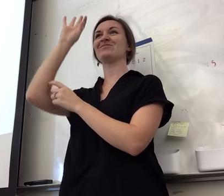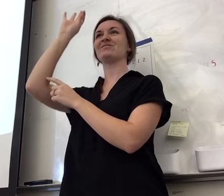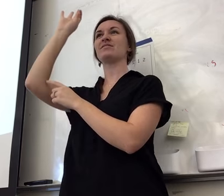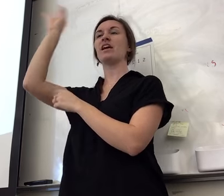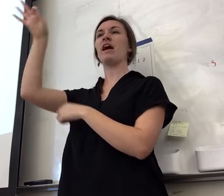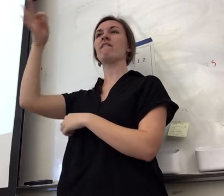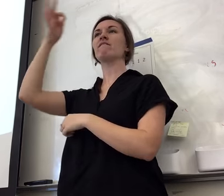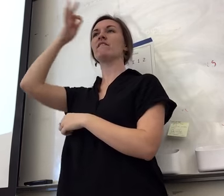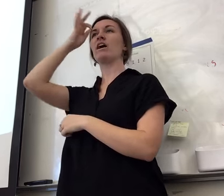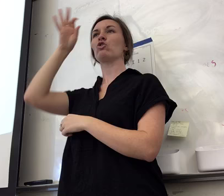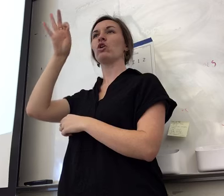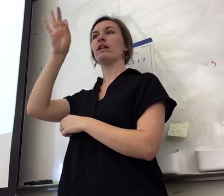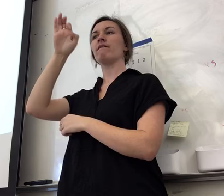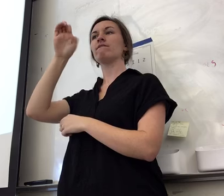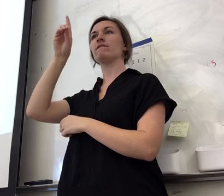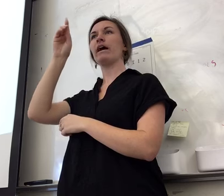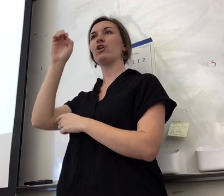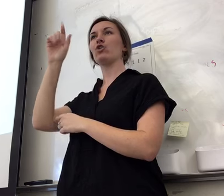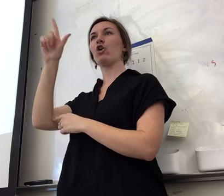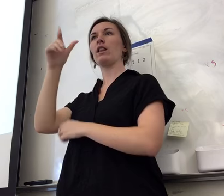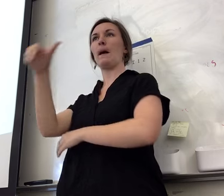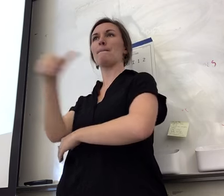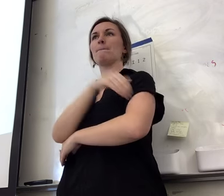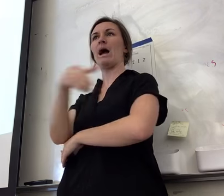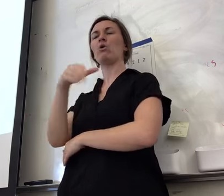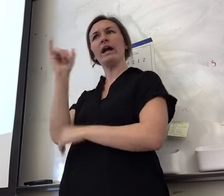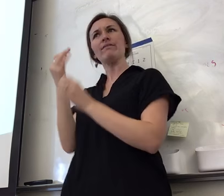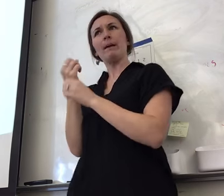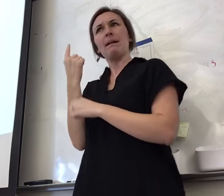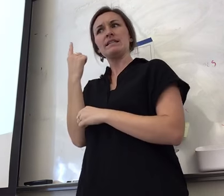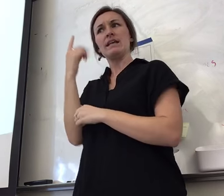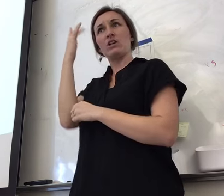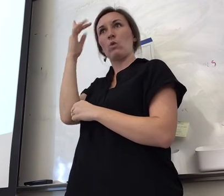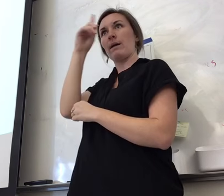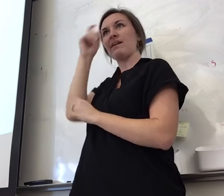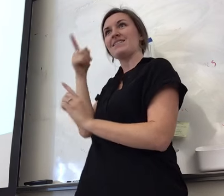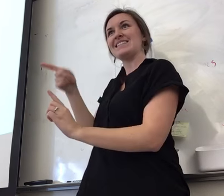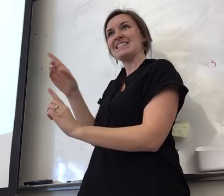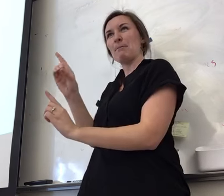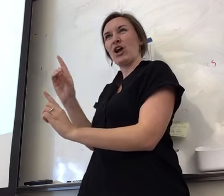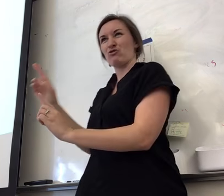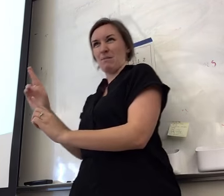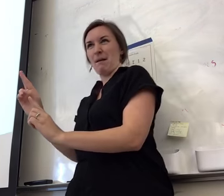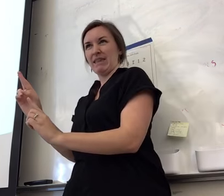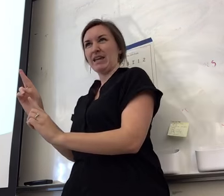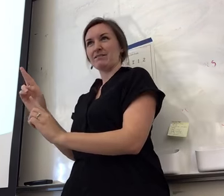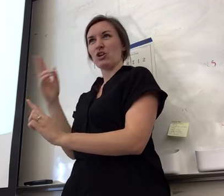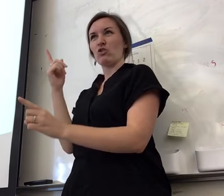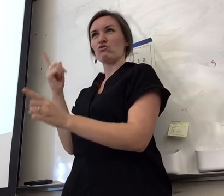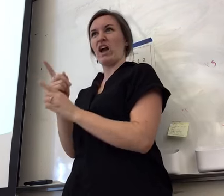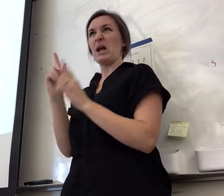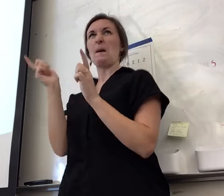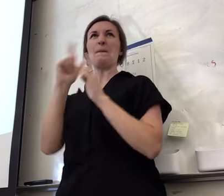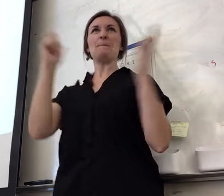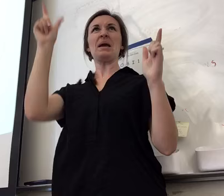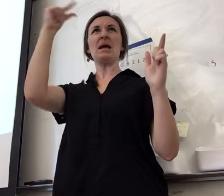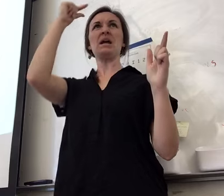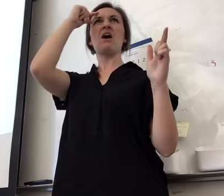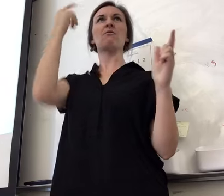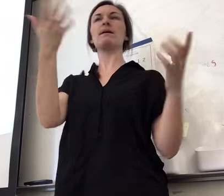sense. He's a Democratic Republican. He wants to make sure that the big government does not have a lot of power, small